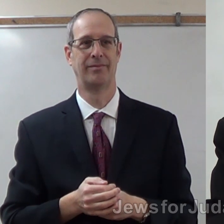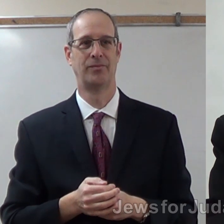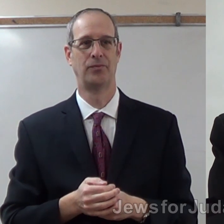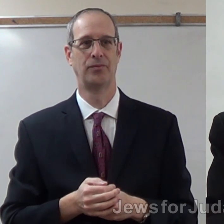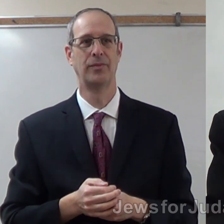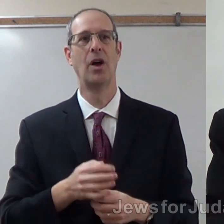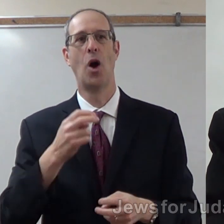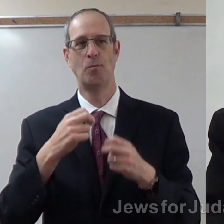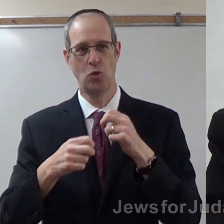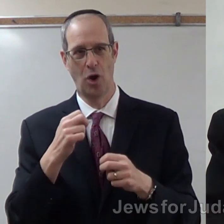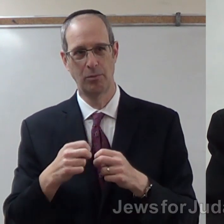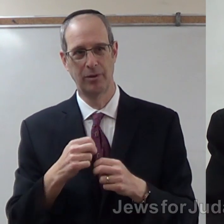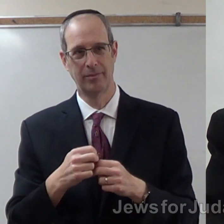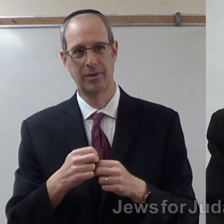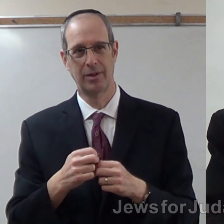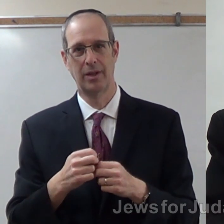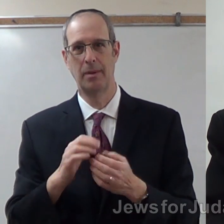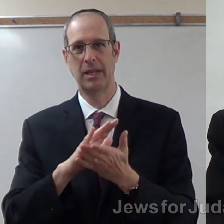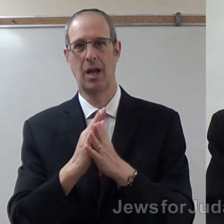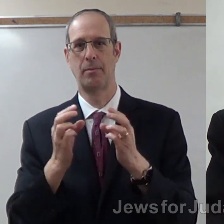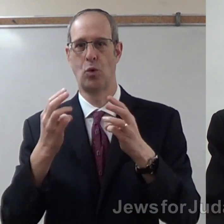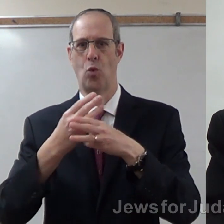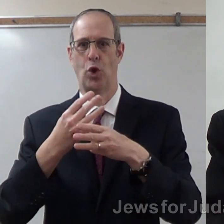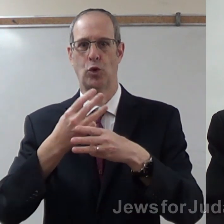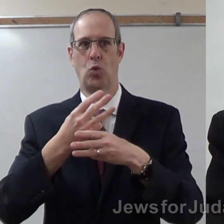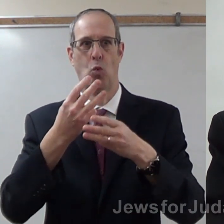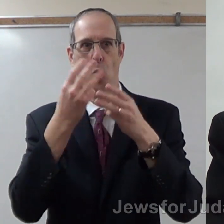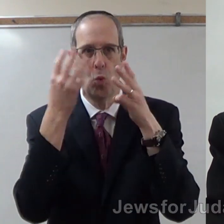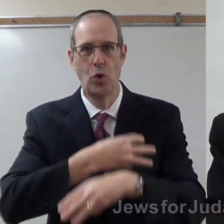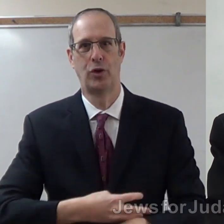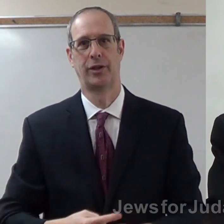The problem is only getting worse.